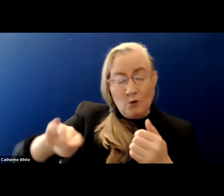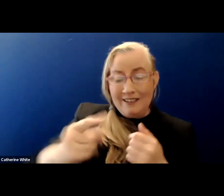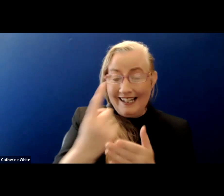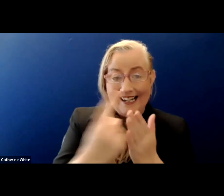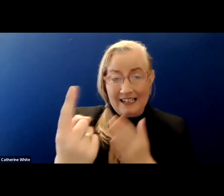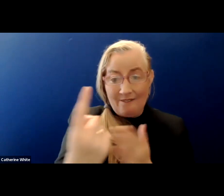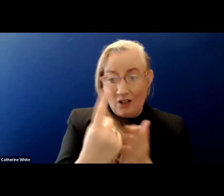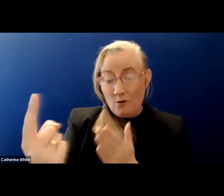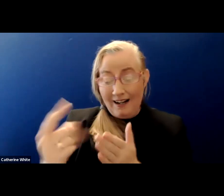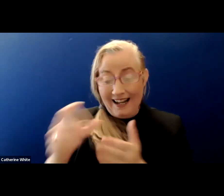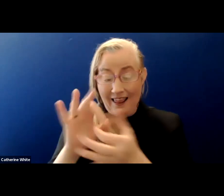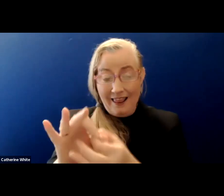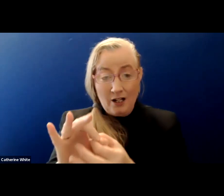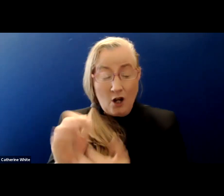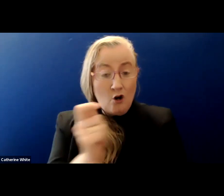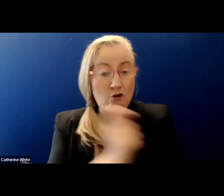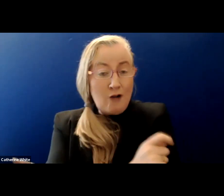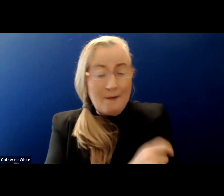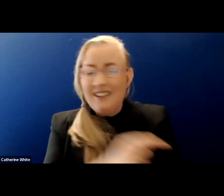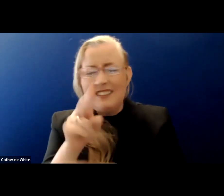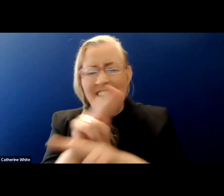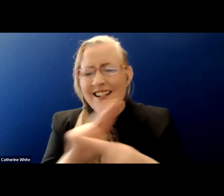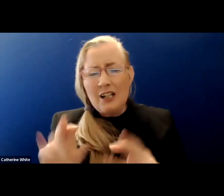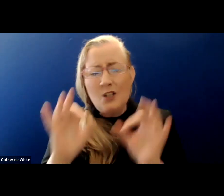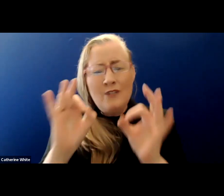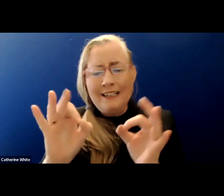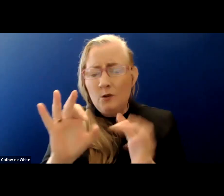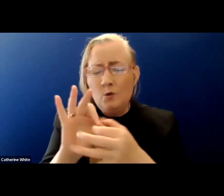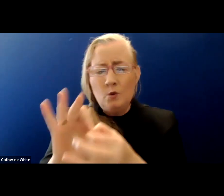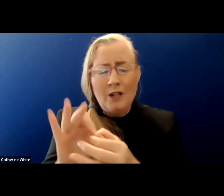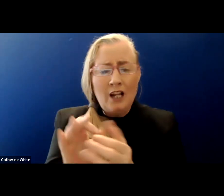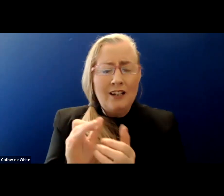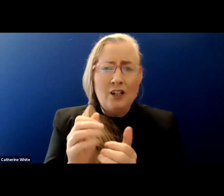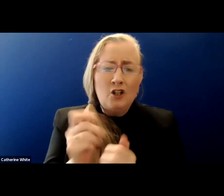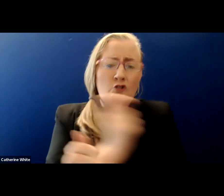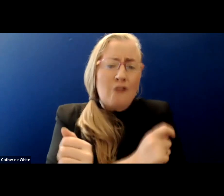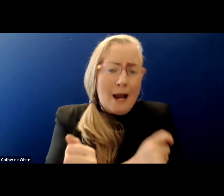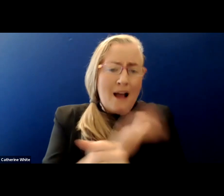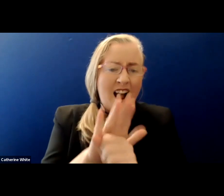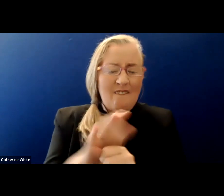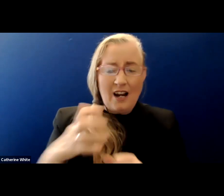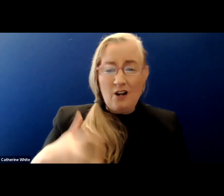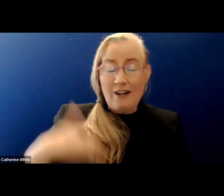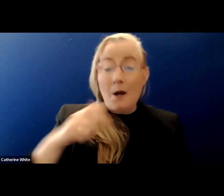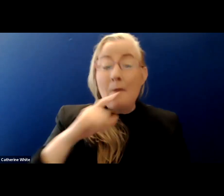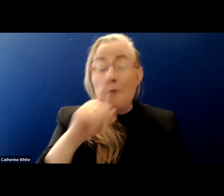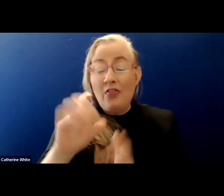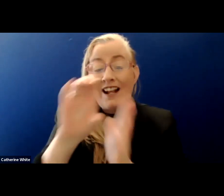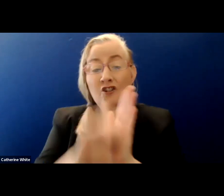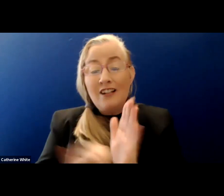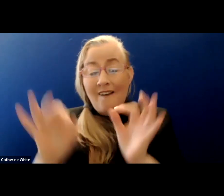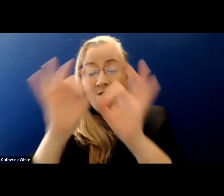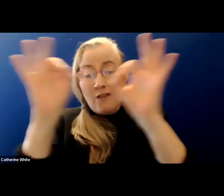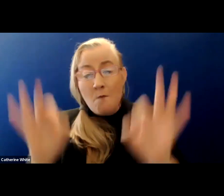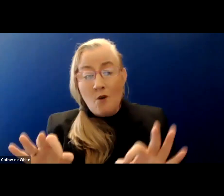as victims of this crime. They're not unique to the crime of aggression, but they're inherent in the institutional framework of the International Criminal